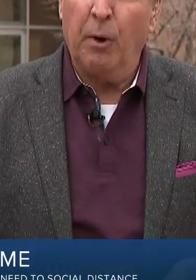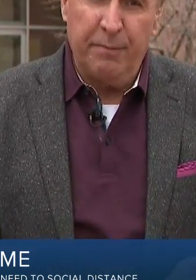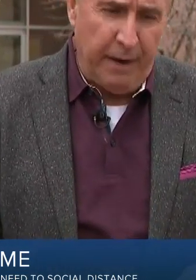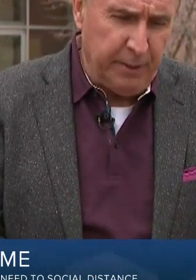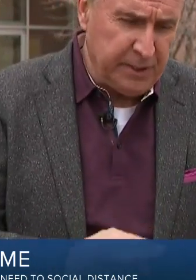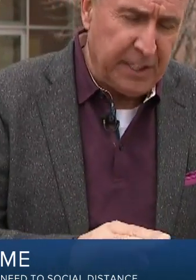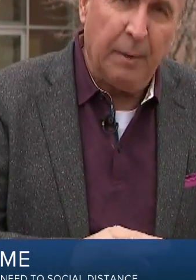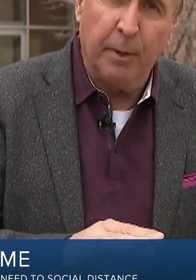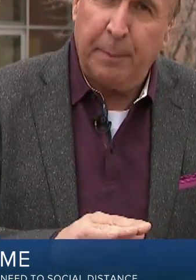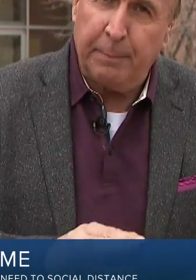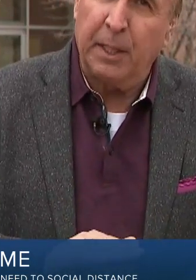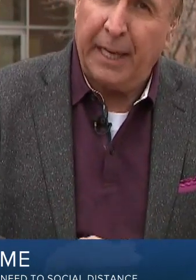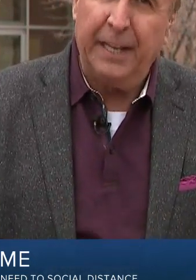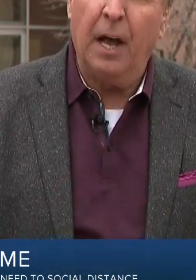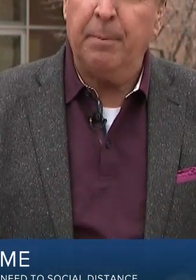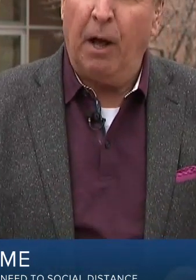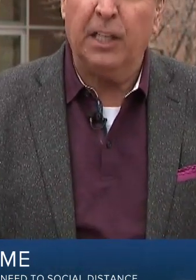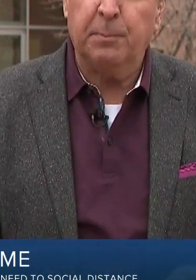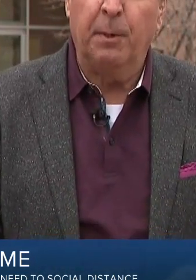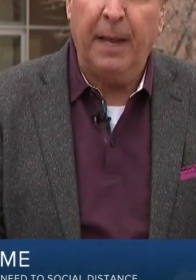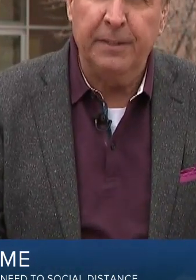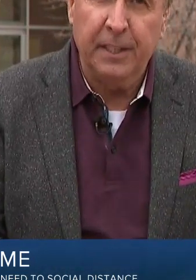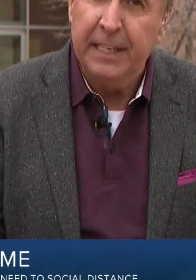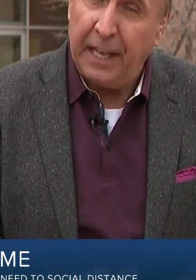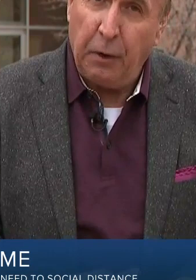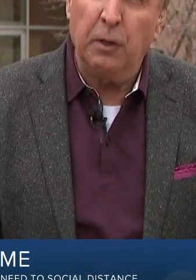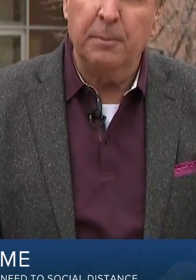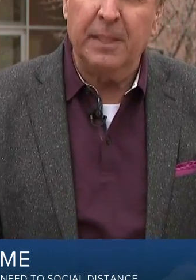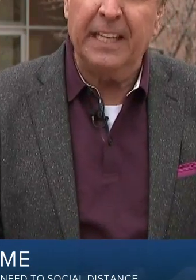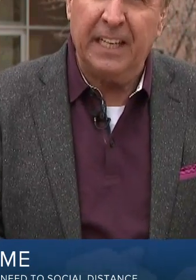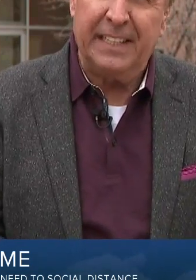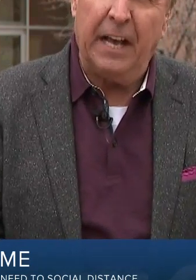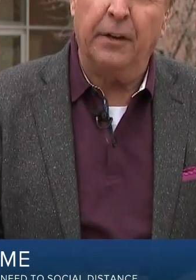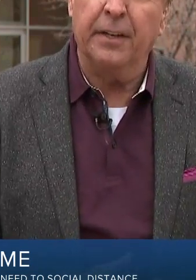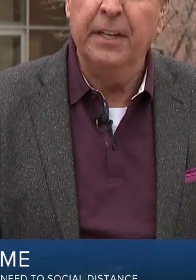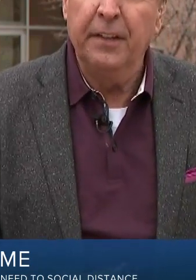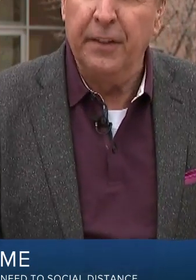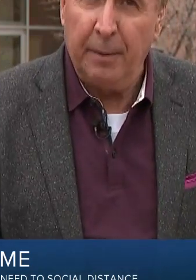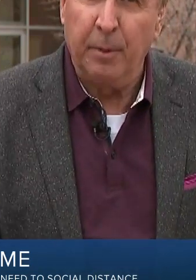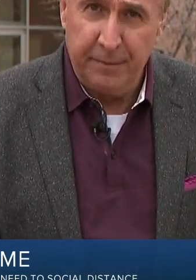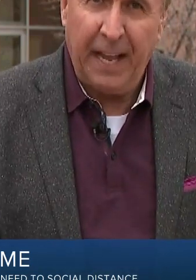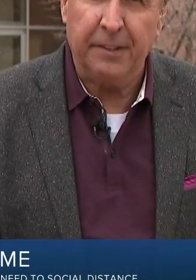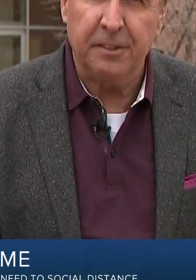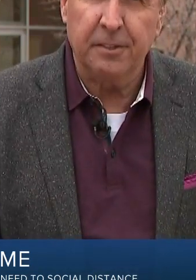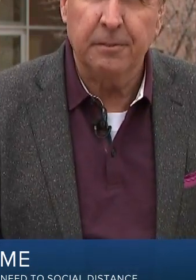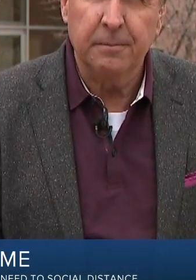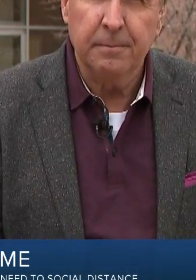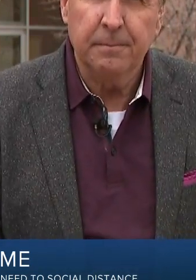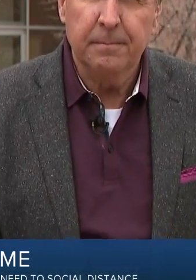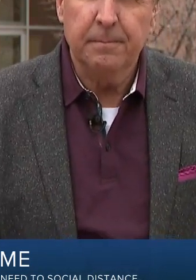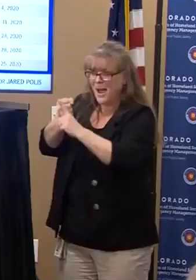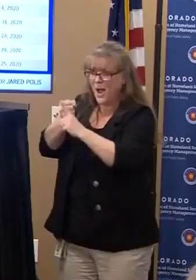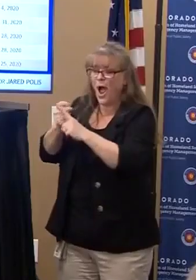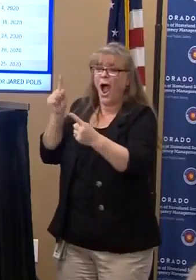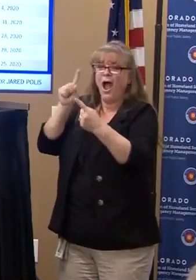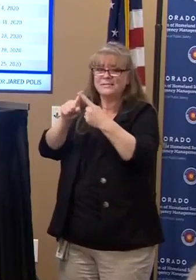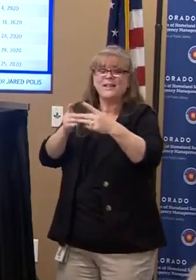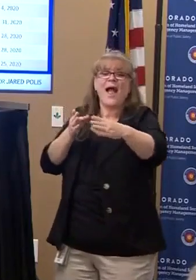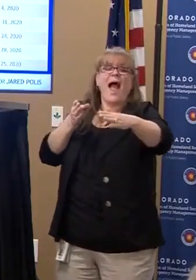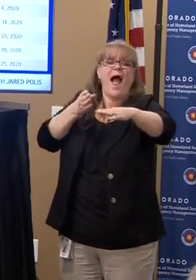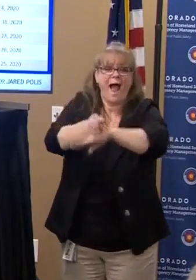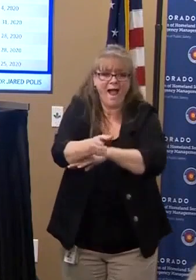the coronavirus, the number of people that end up in hospital beds, and ultimately cut down on the number of deaths.